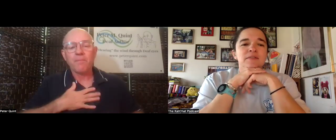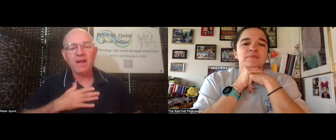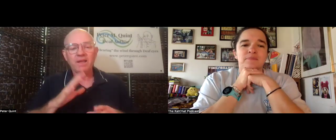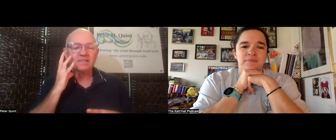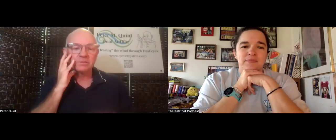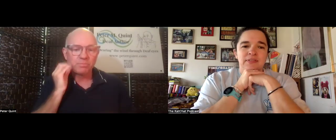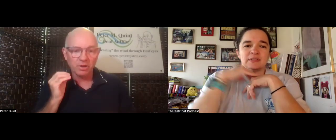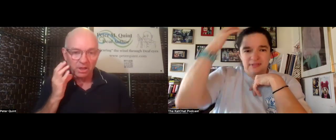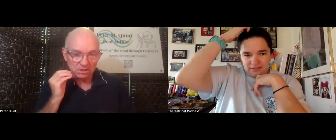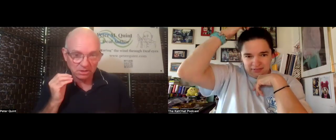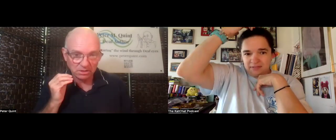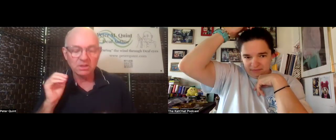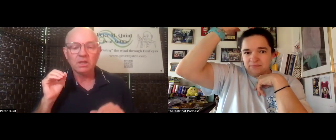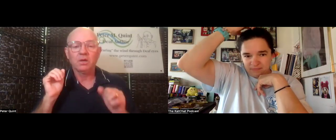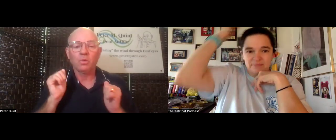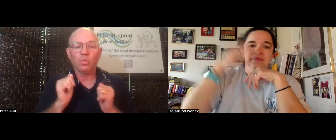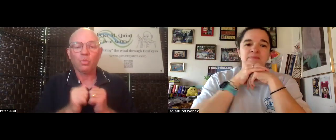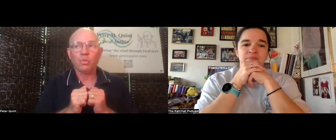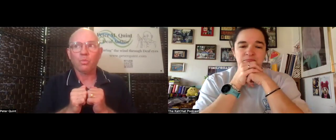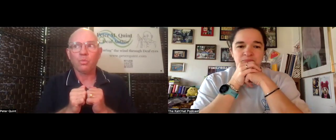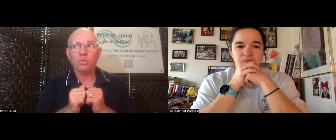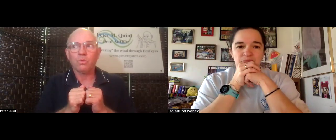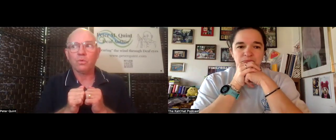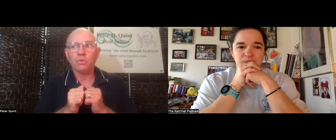see, my experience